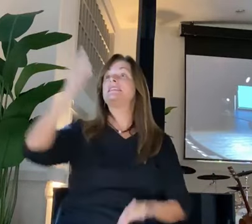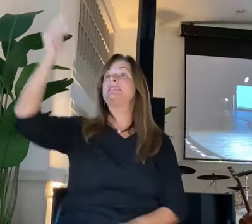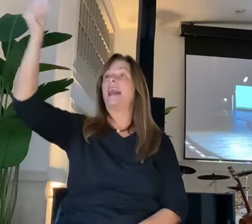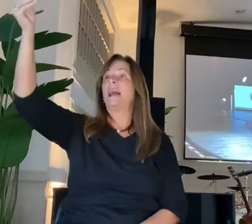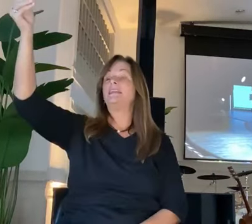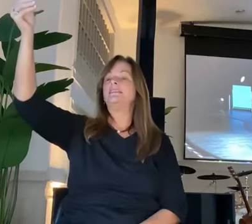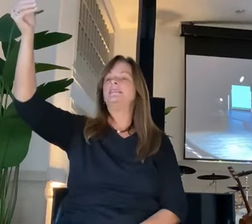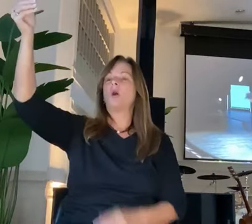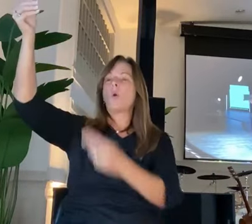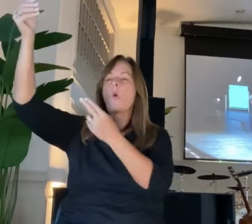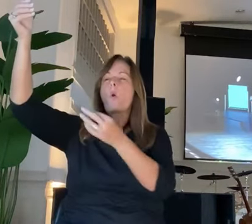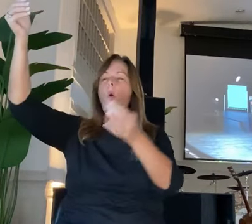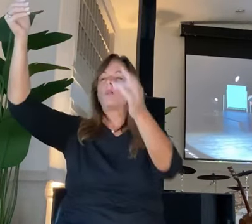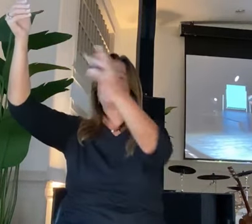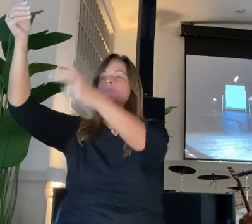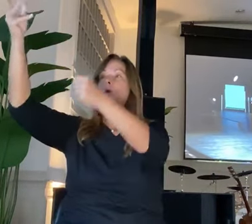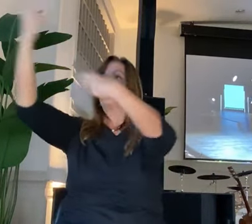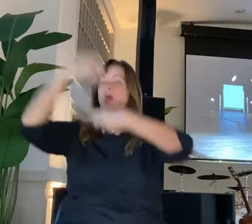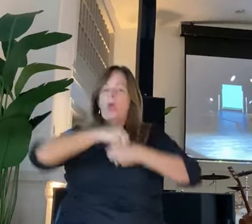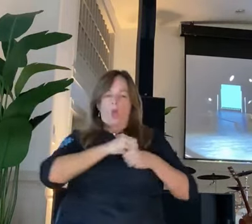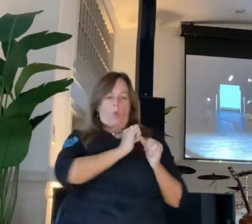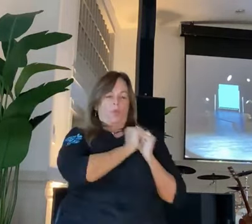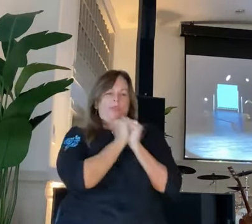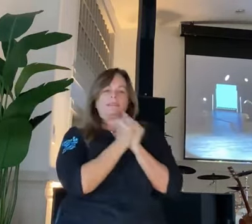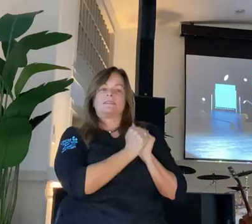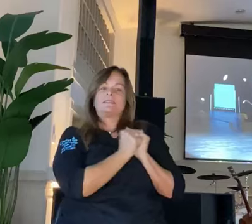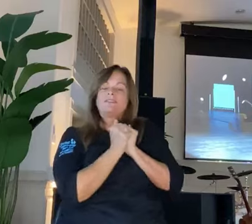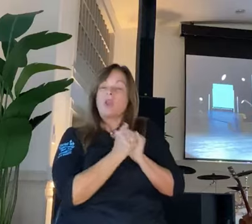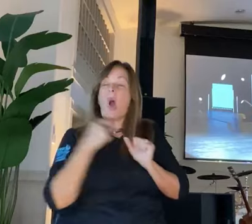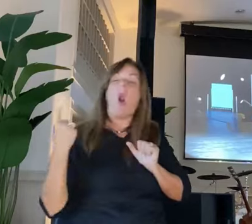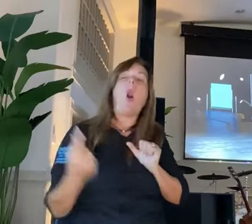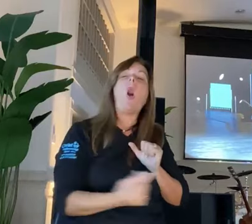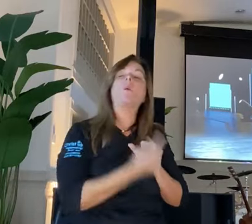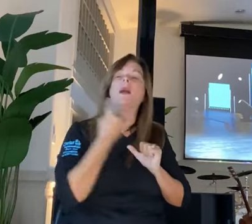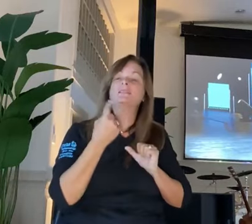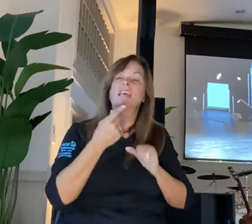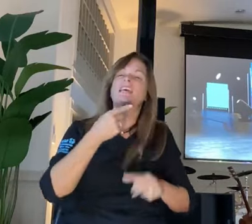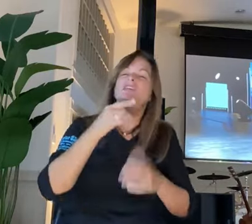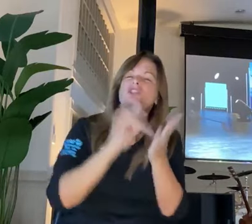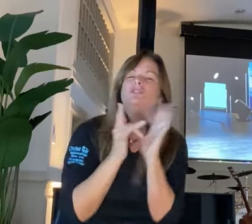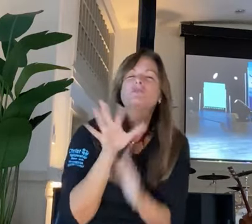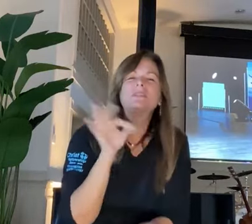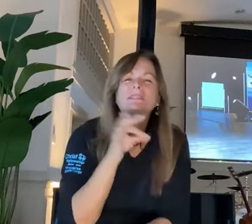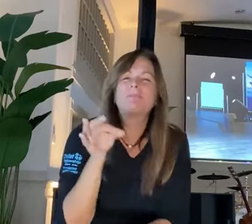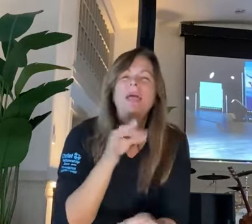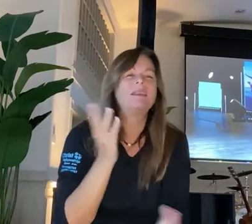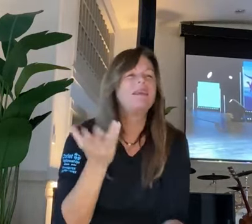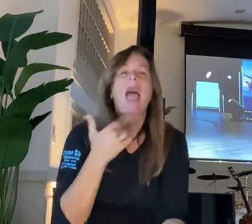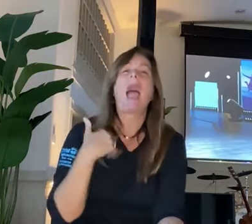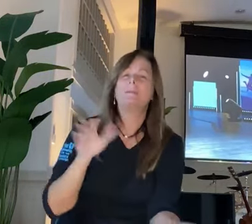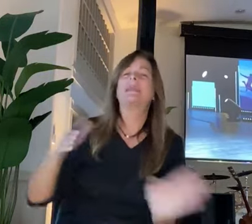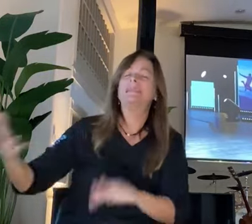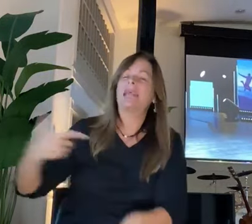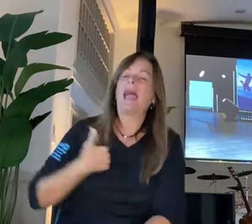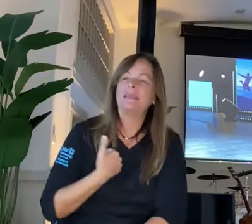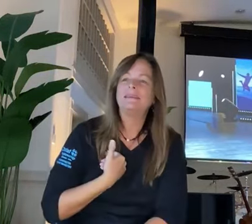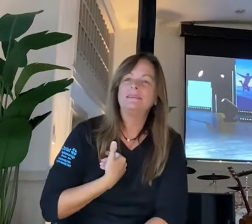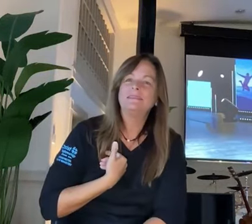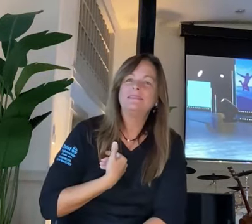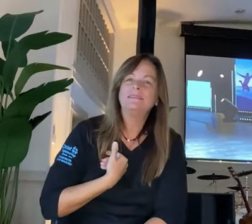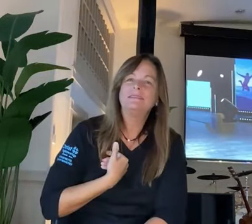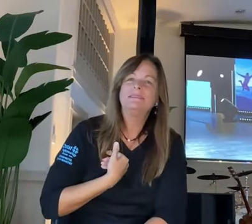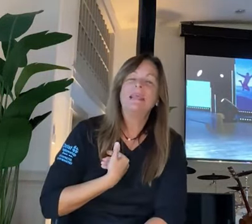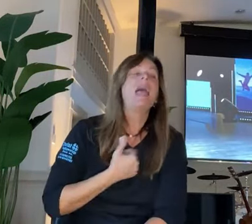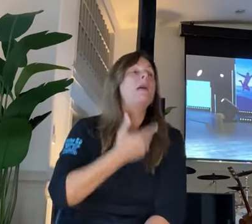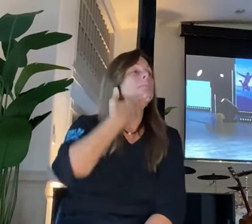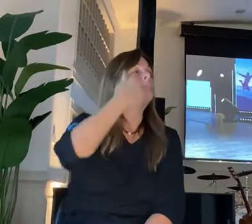was Emmanuel, God with us. But he's actually saying it's better that I go away so that the Holy Spirit can come and take up